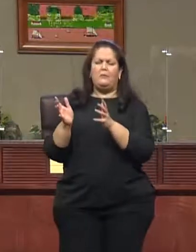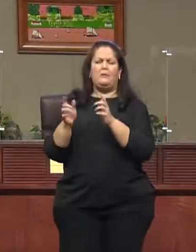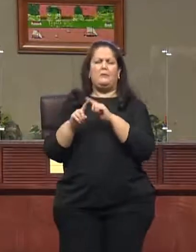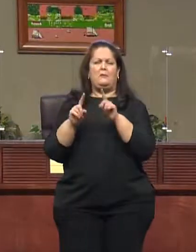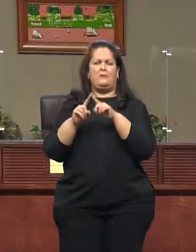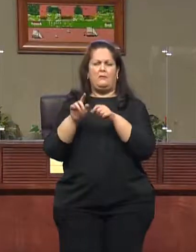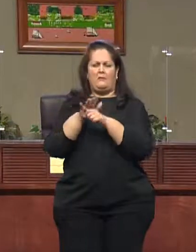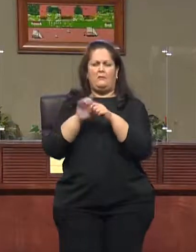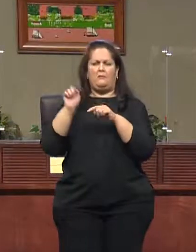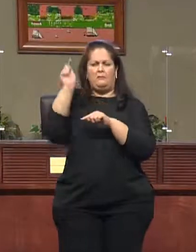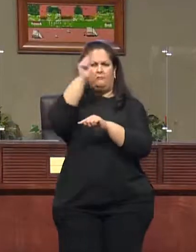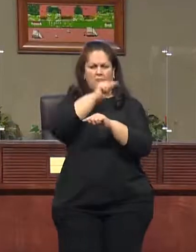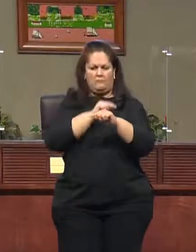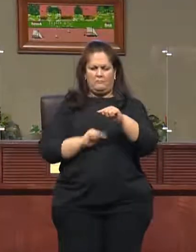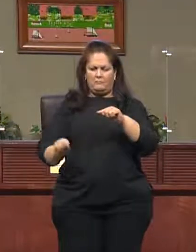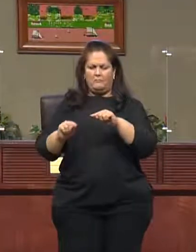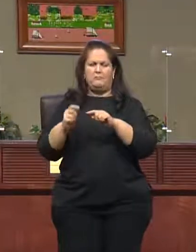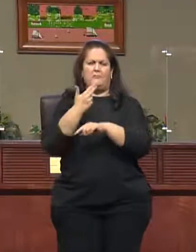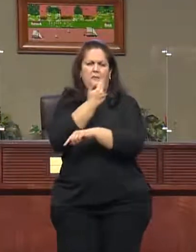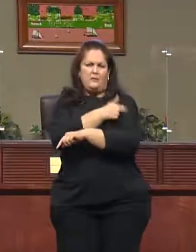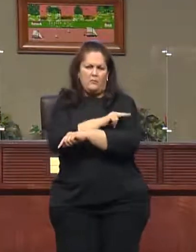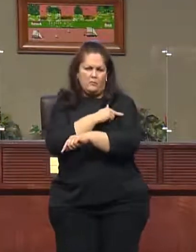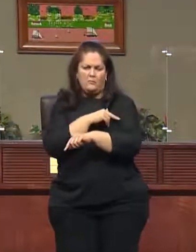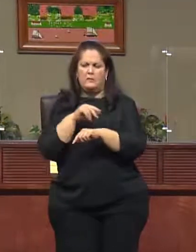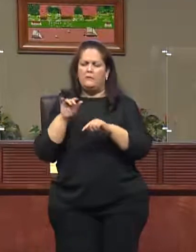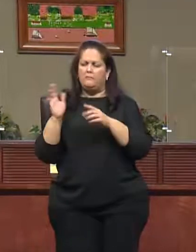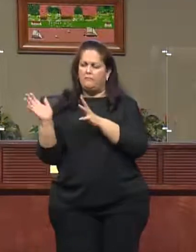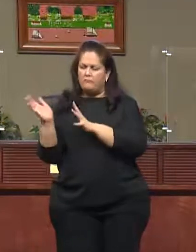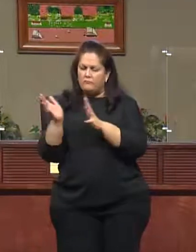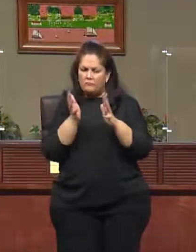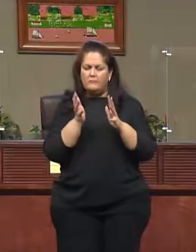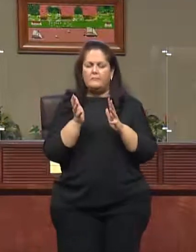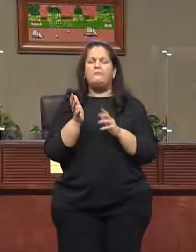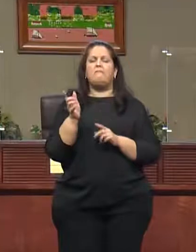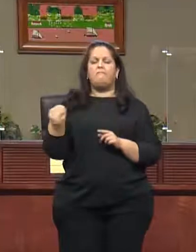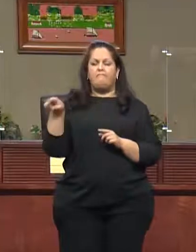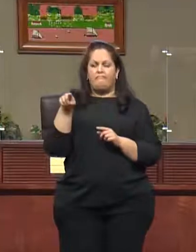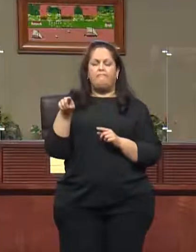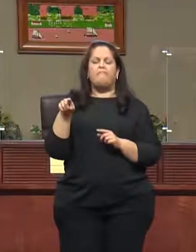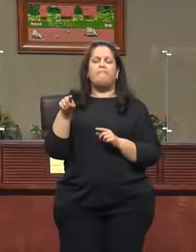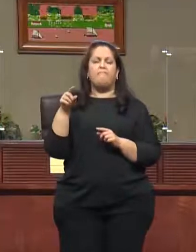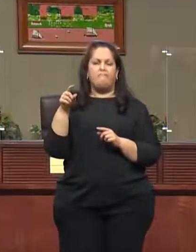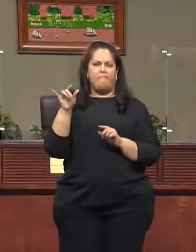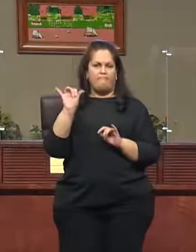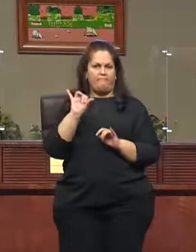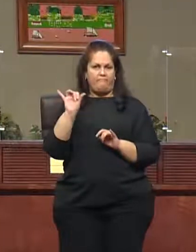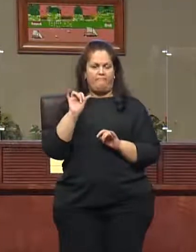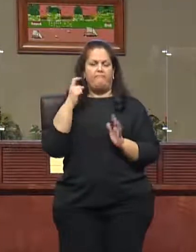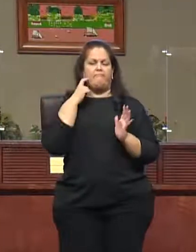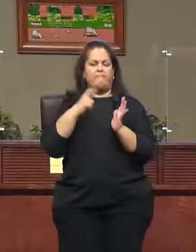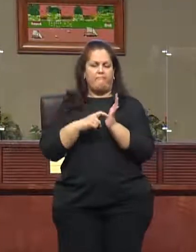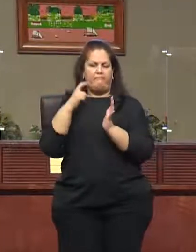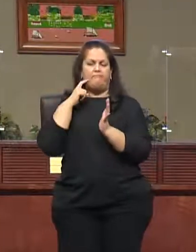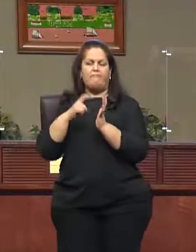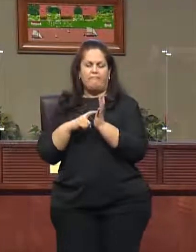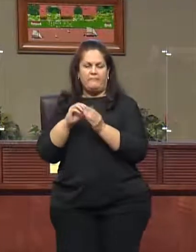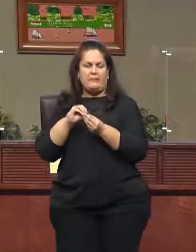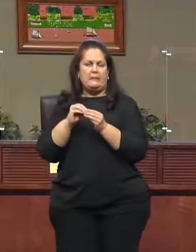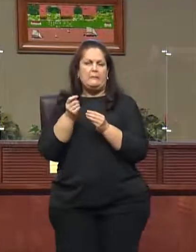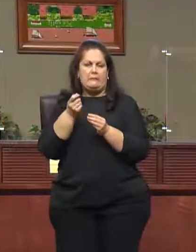and hospitals, and they all reported that there's also seeing a slight uptick in the